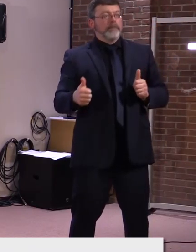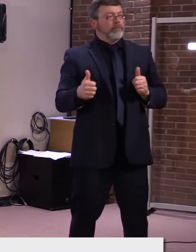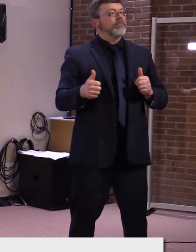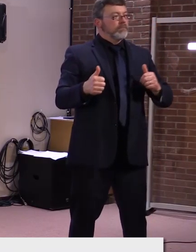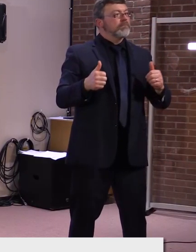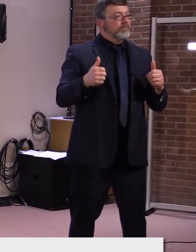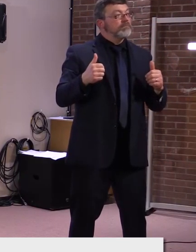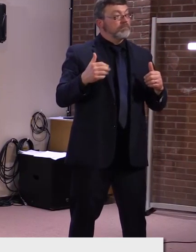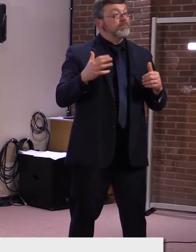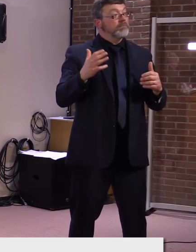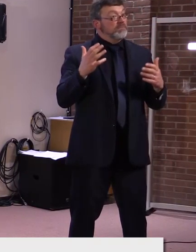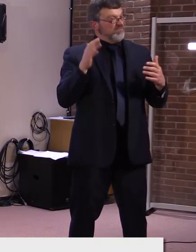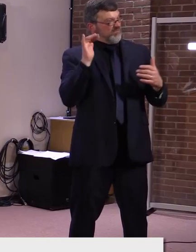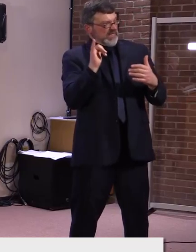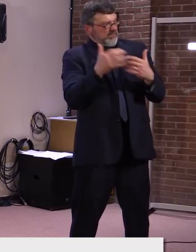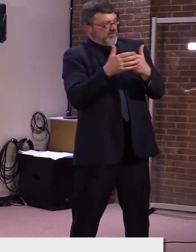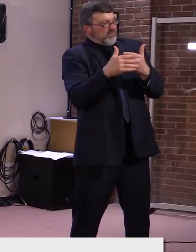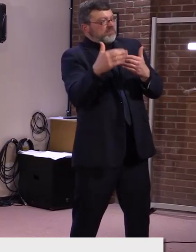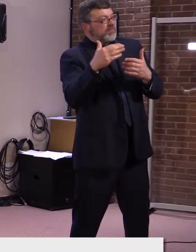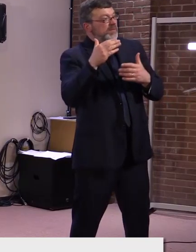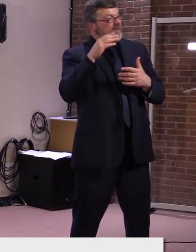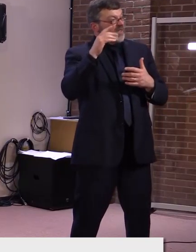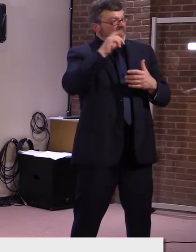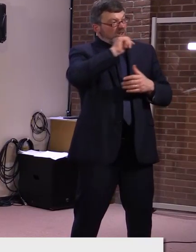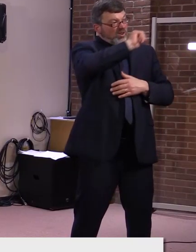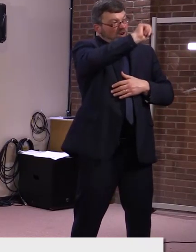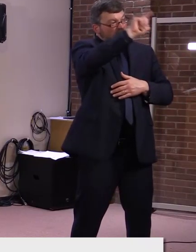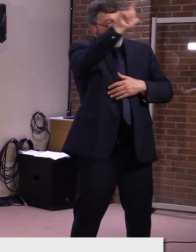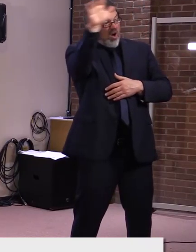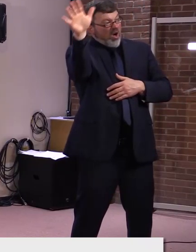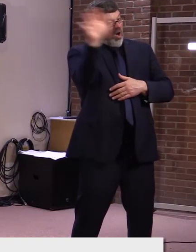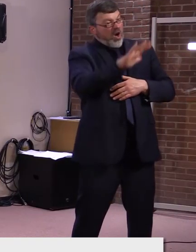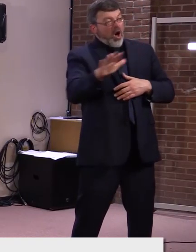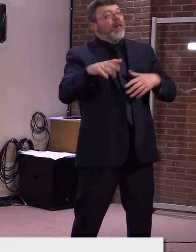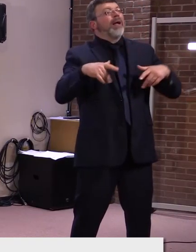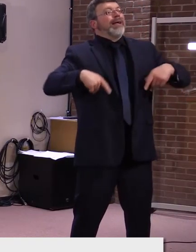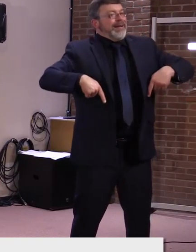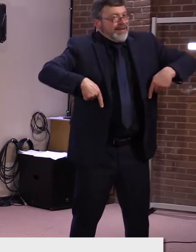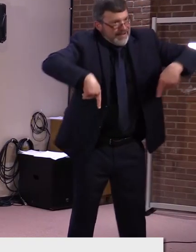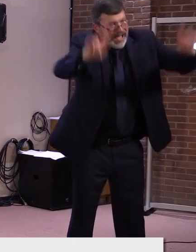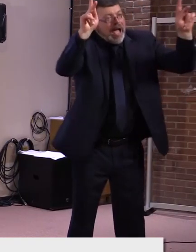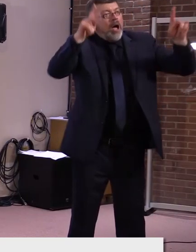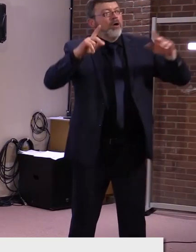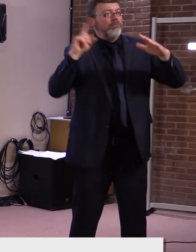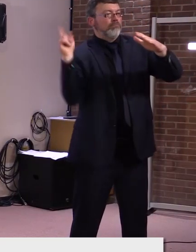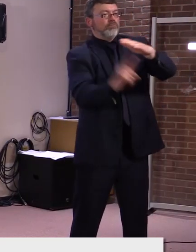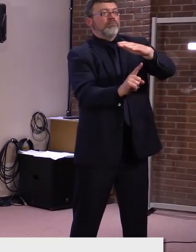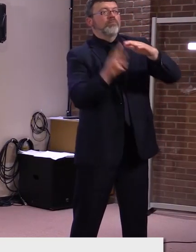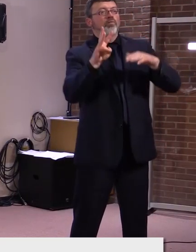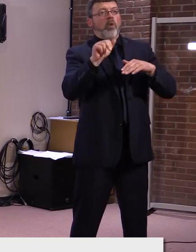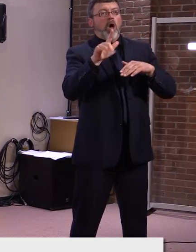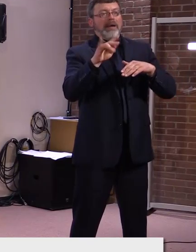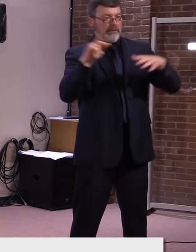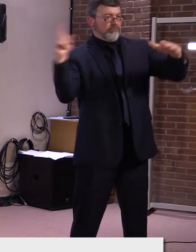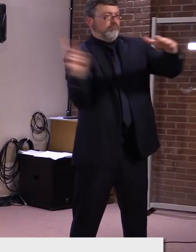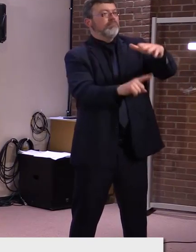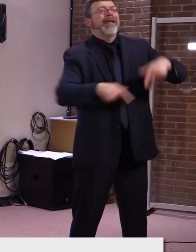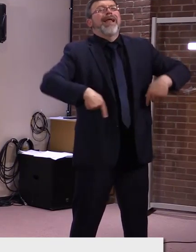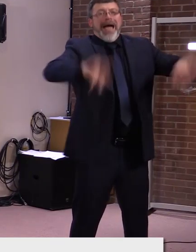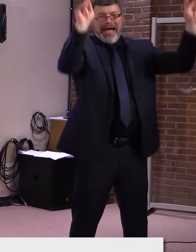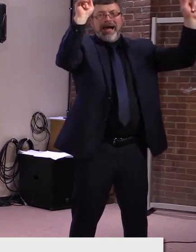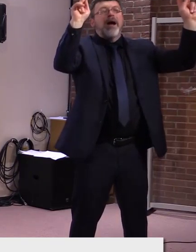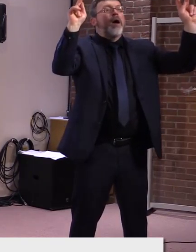means you can walk in, whether it's at a pharmacy, healthcare provider, or a school, and get a shot. Third,